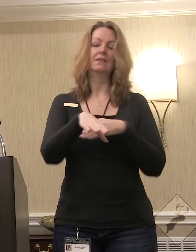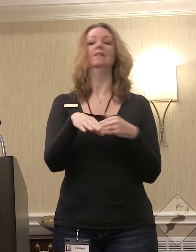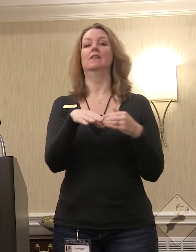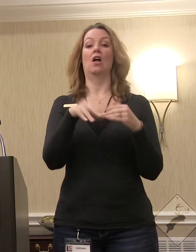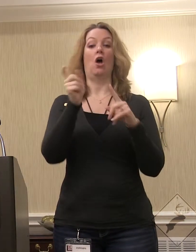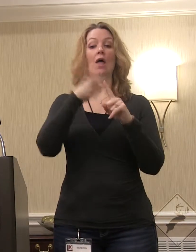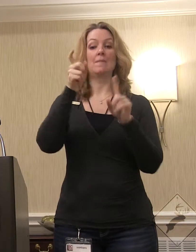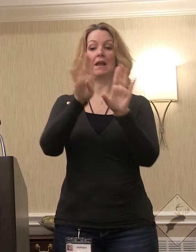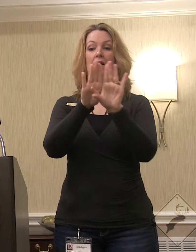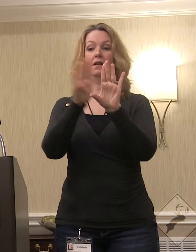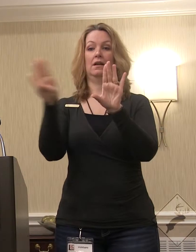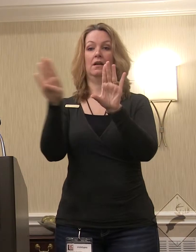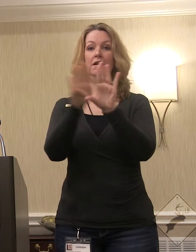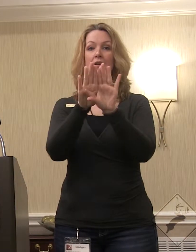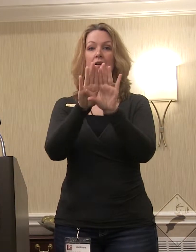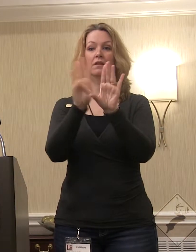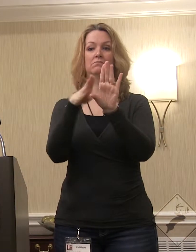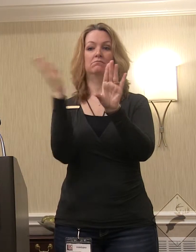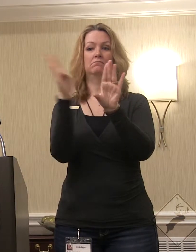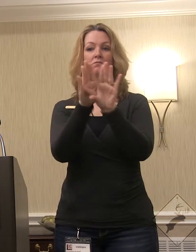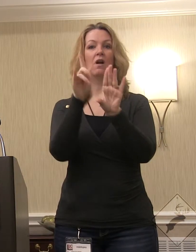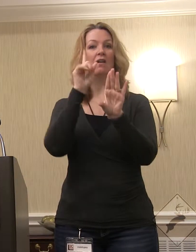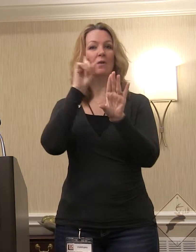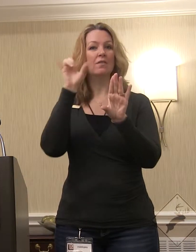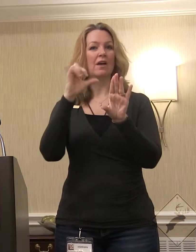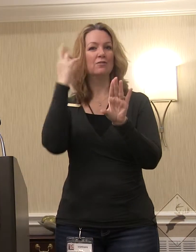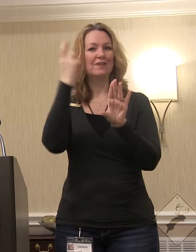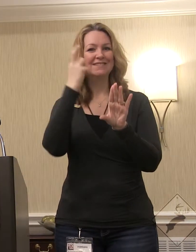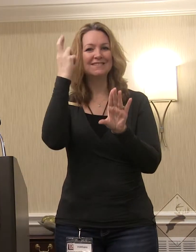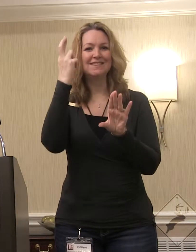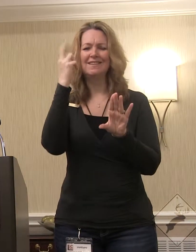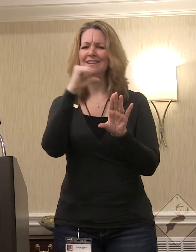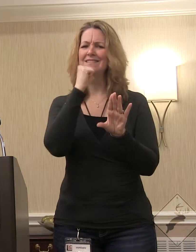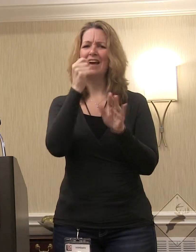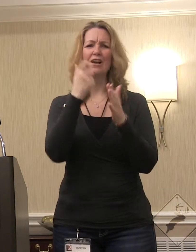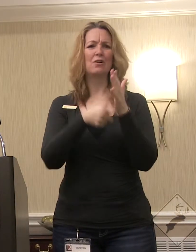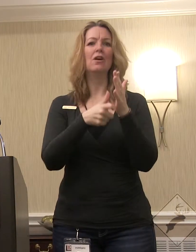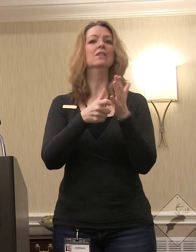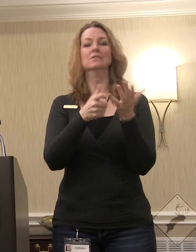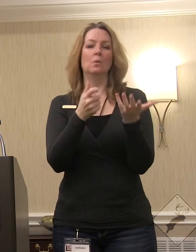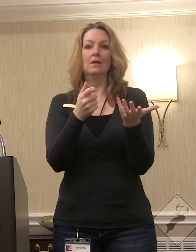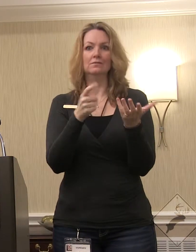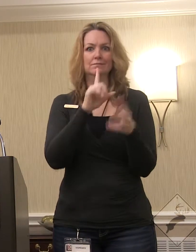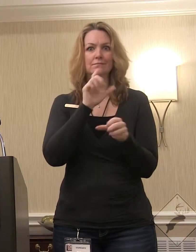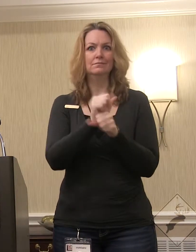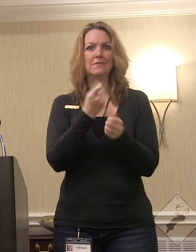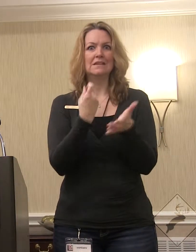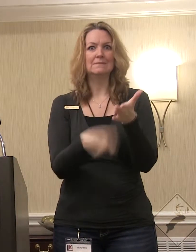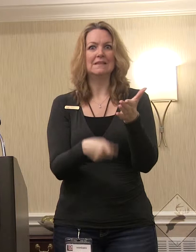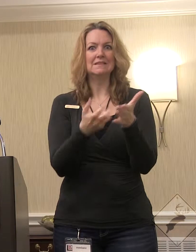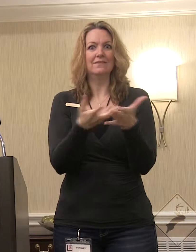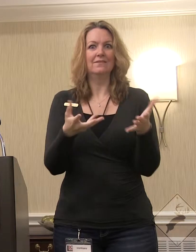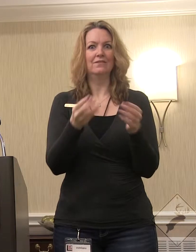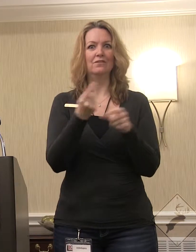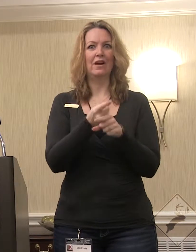door openers for the similar reason. These are things that are not inexpensive, right?